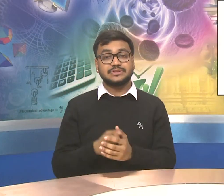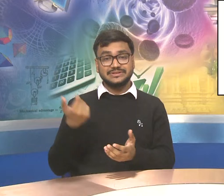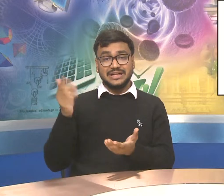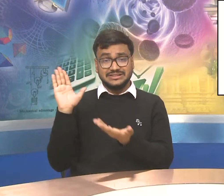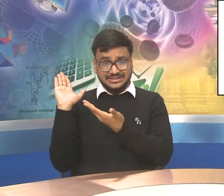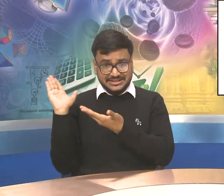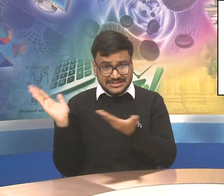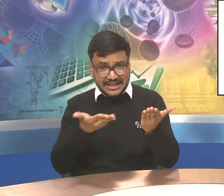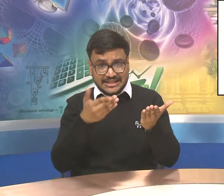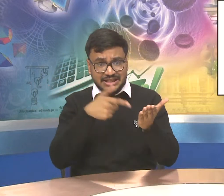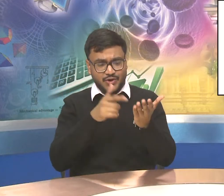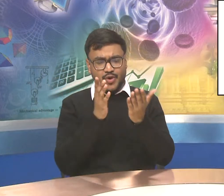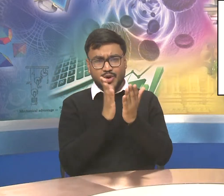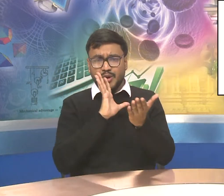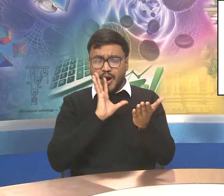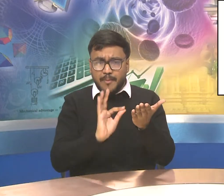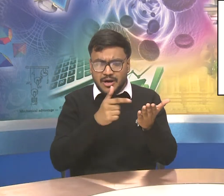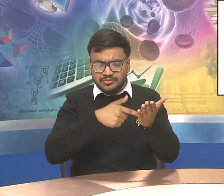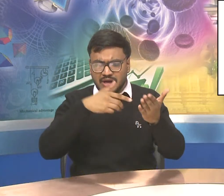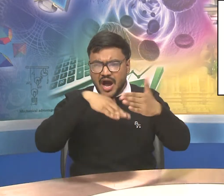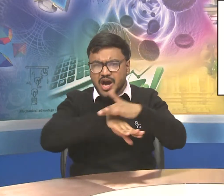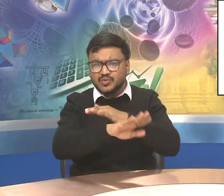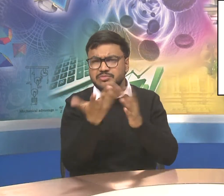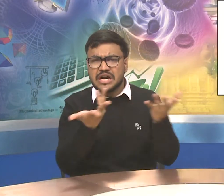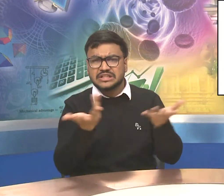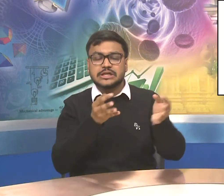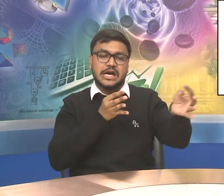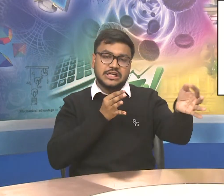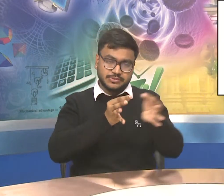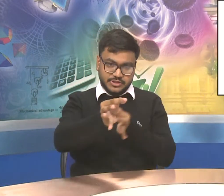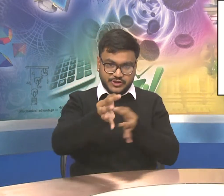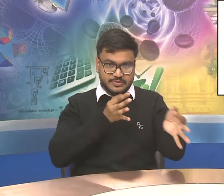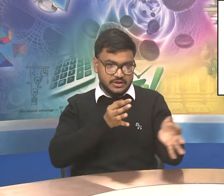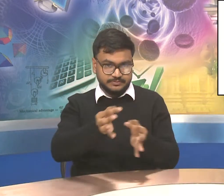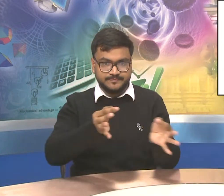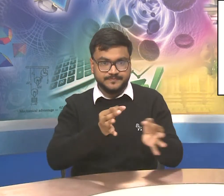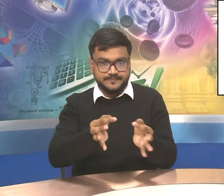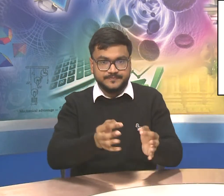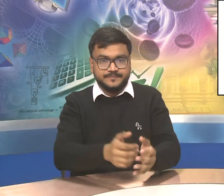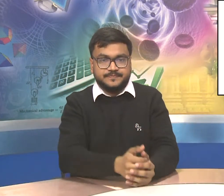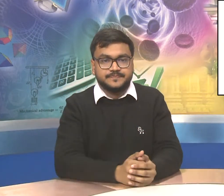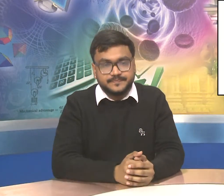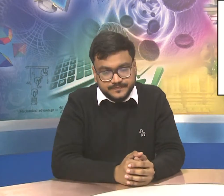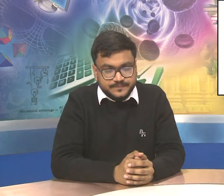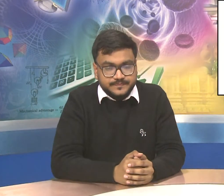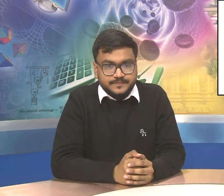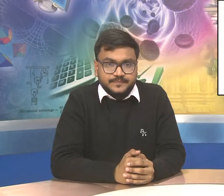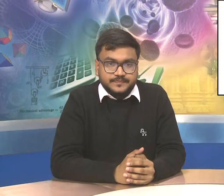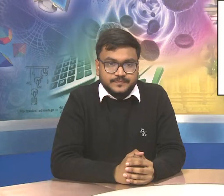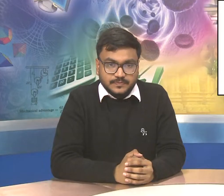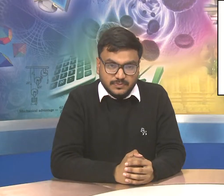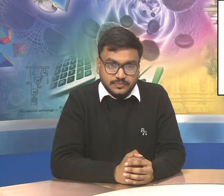And also can describe the various essential services.